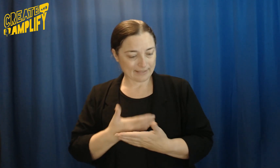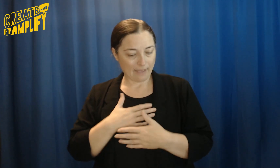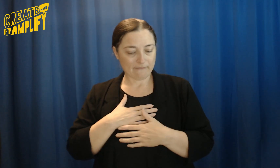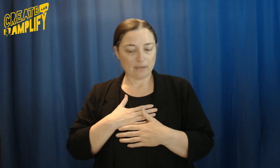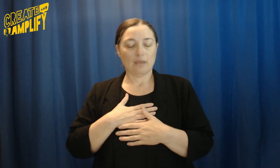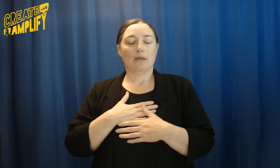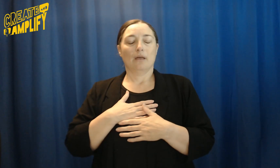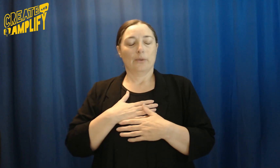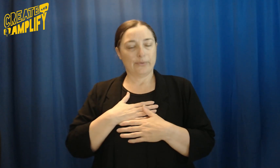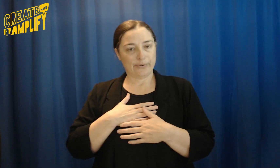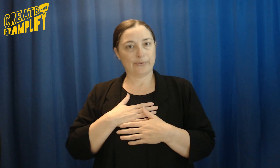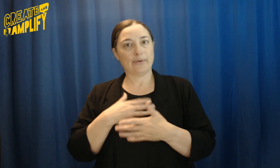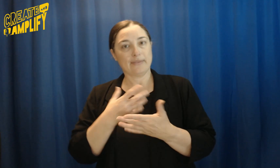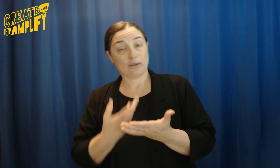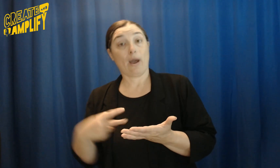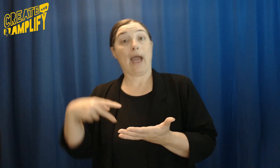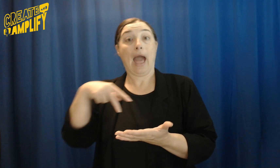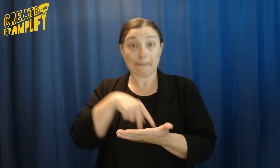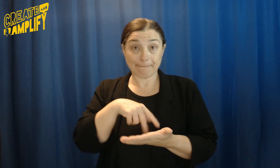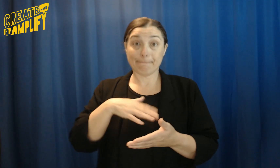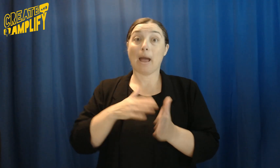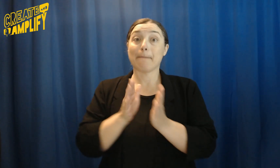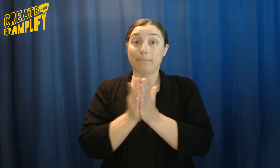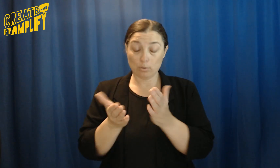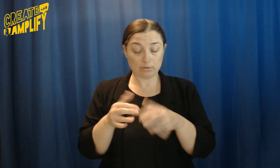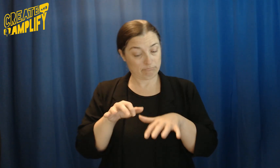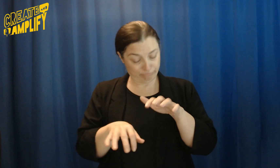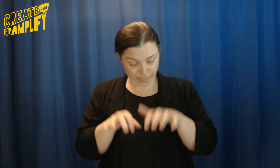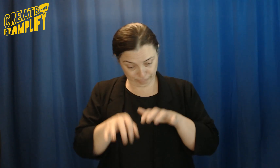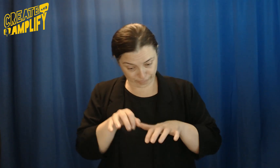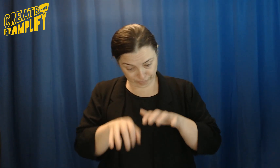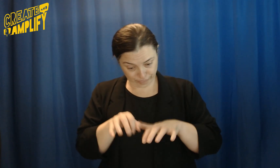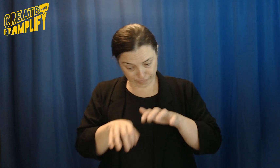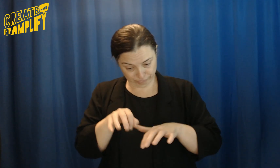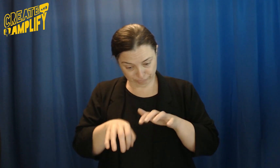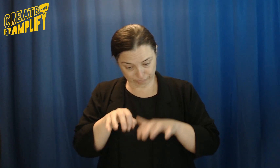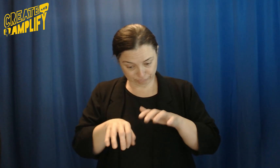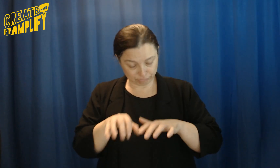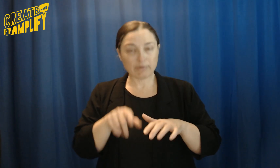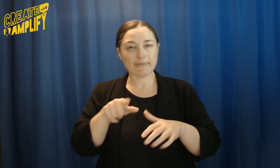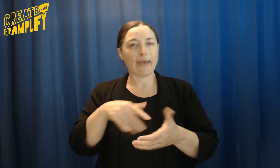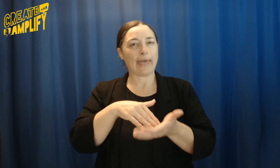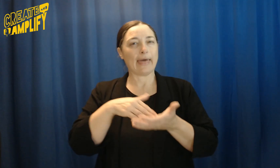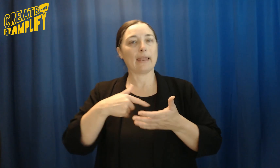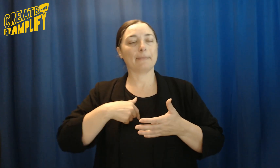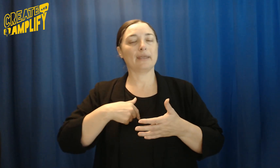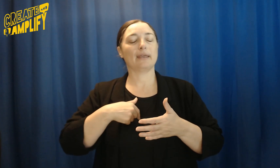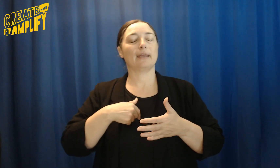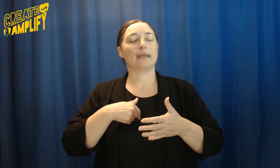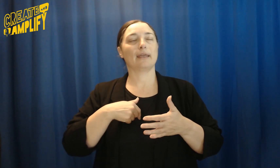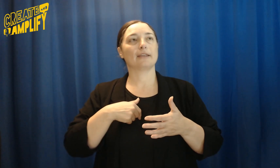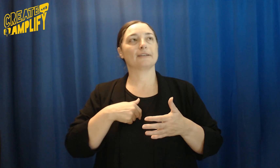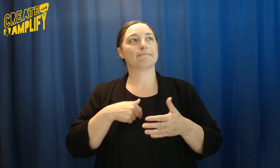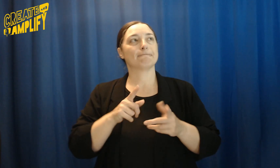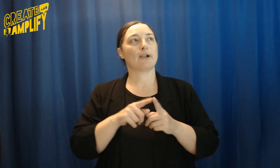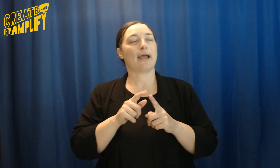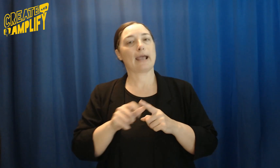came and sat down and I worked on my book, and that really helped me to come back into a space where I